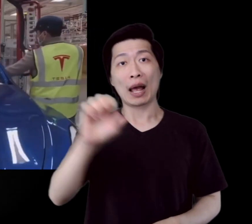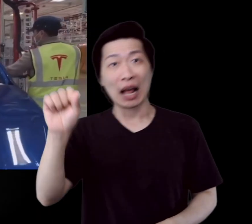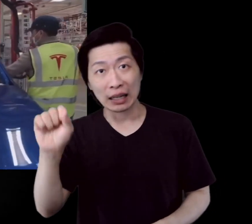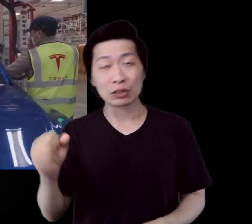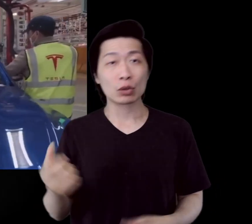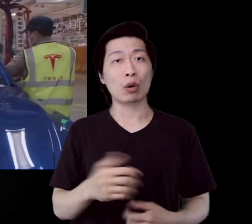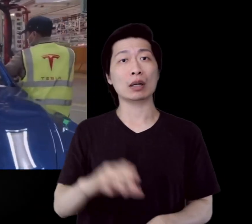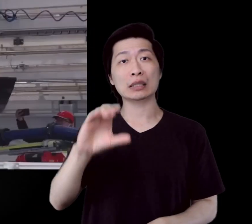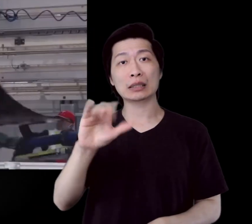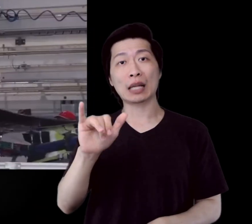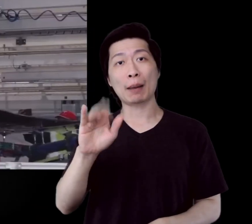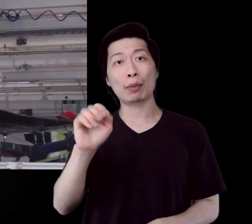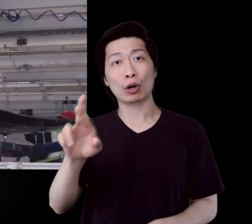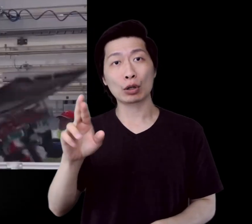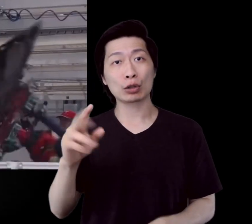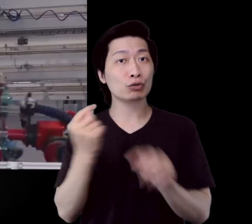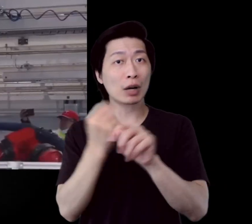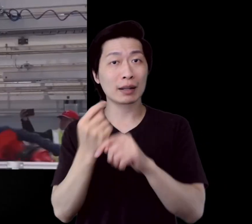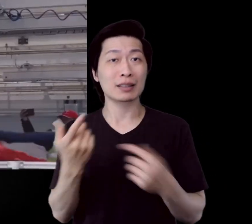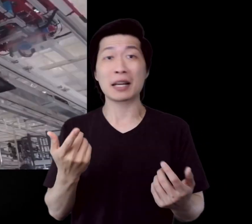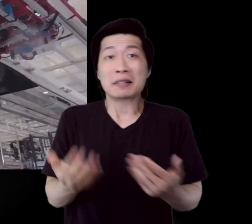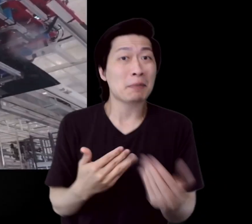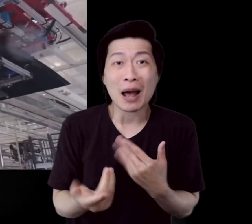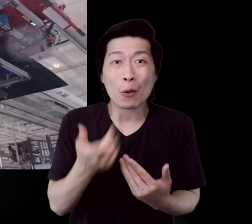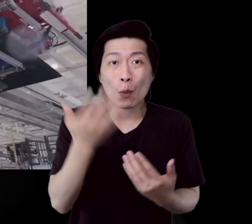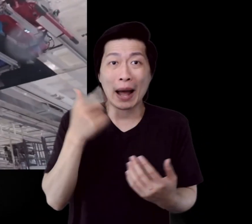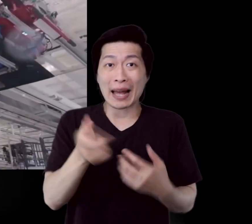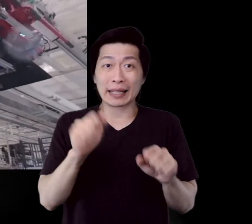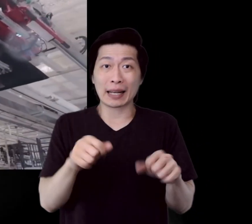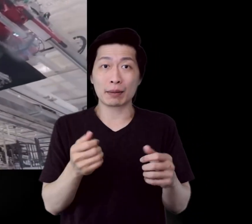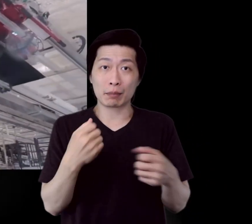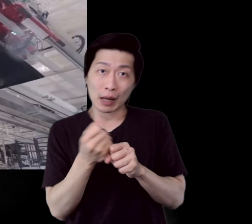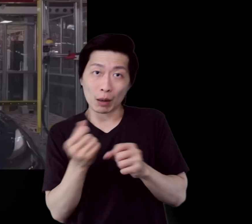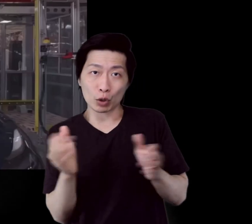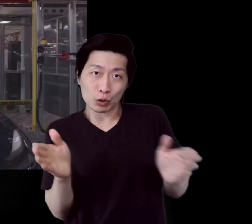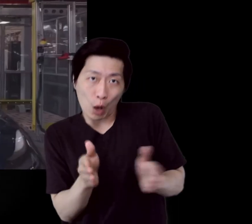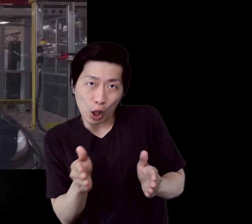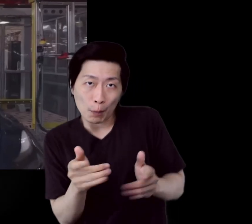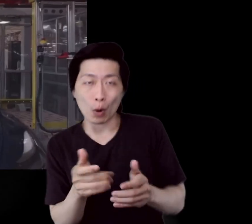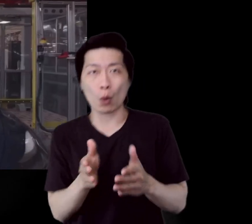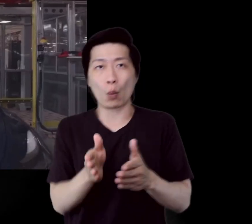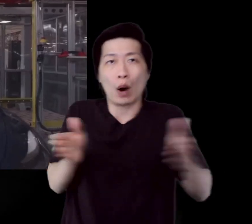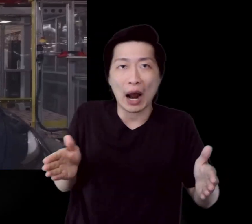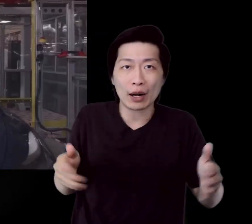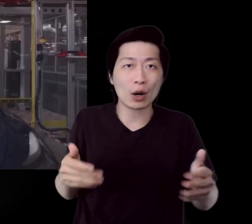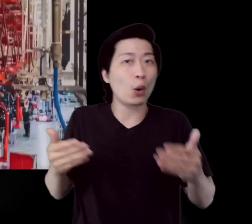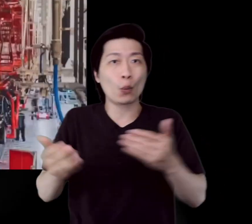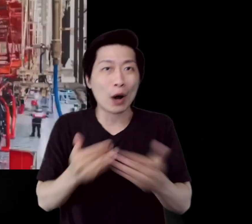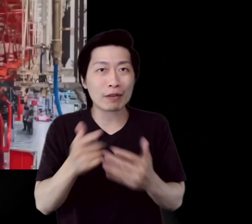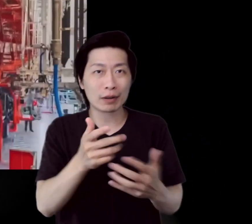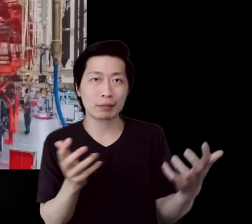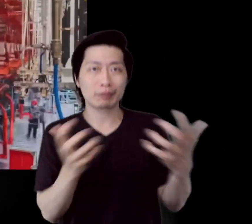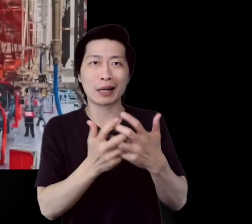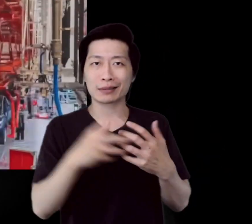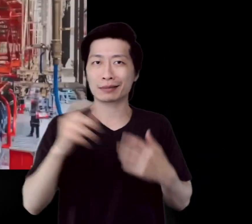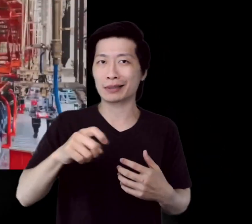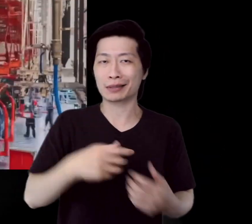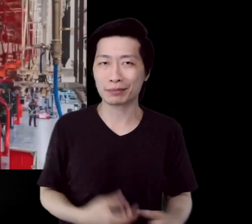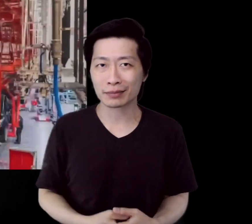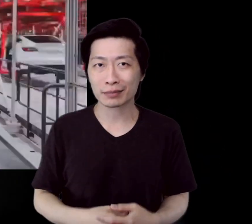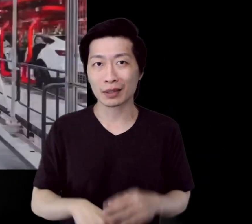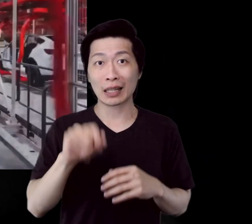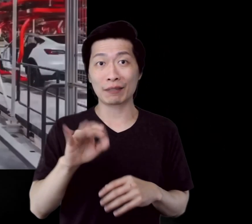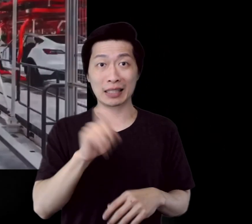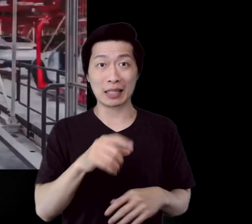or the Model S or the Cybertruck for that matter. It doesn't matter, because they can make them a little bit smaller, a little bit wider,